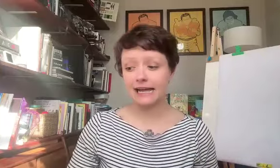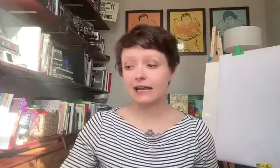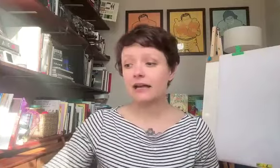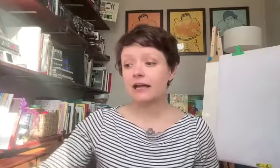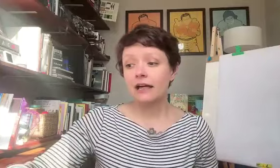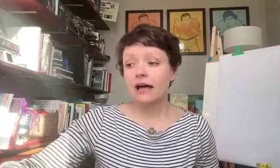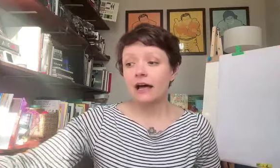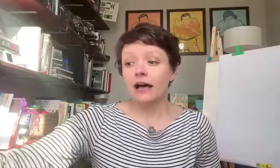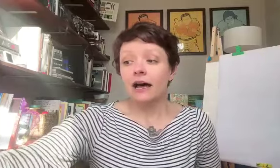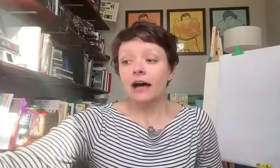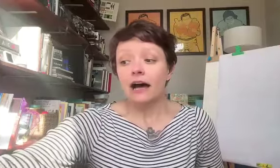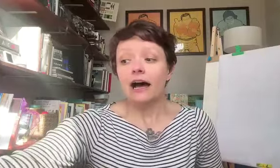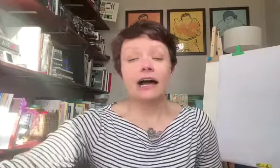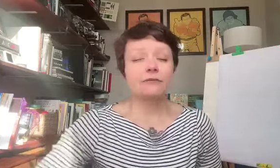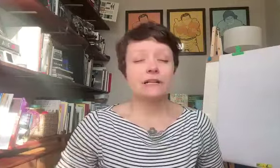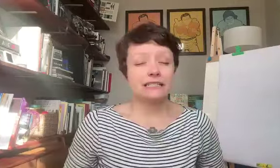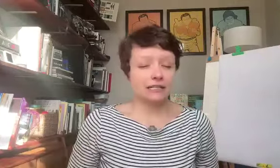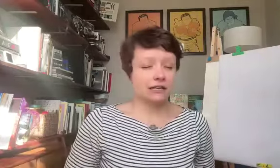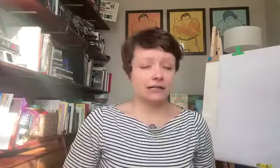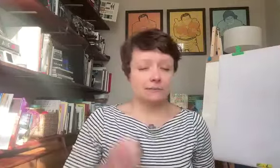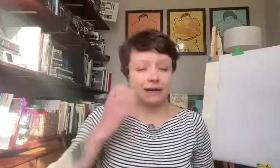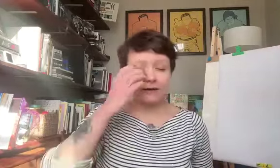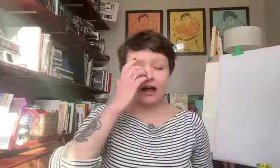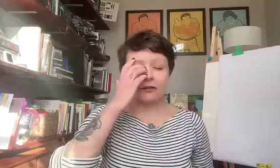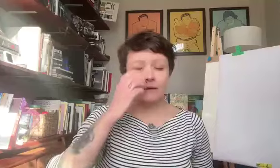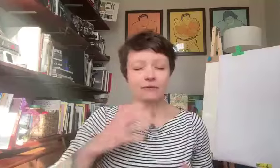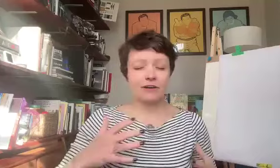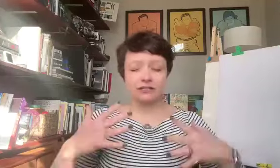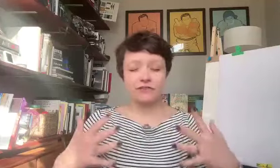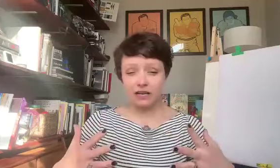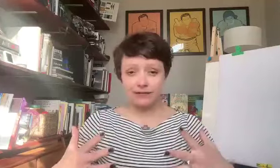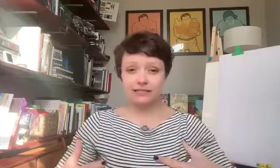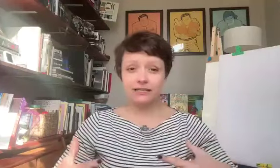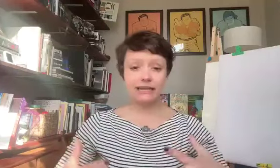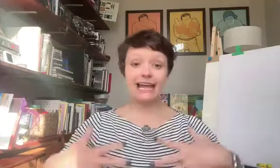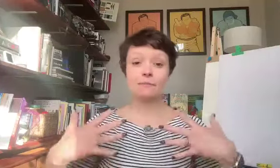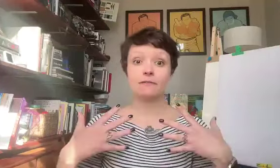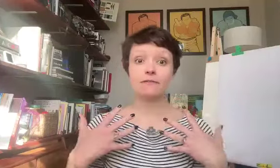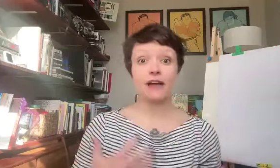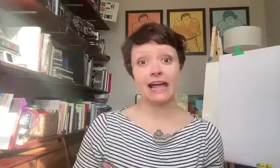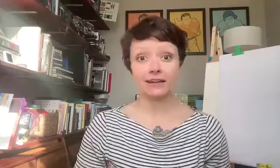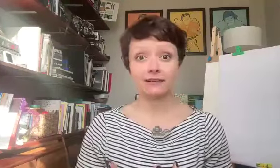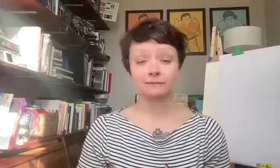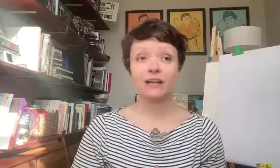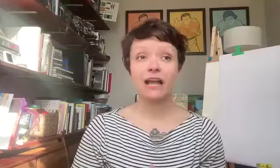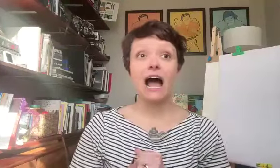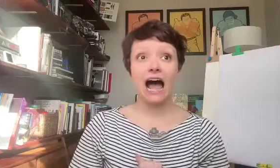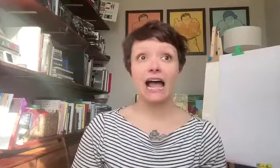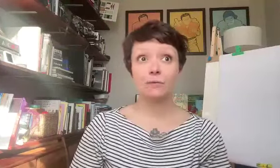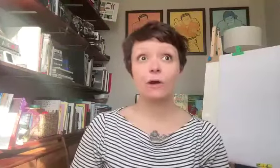today. I've recently started comparing all of my professional development like a buffet. I'm going